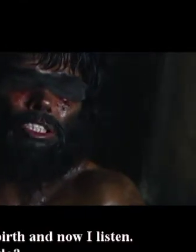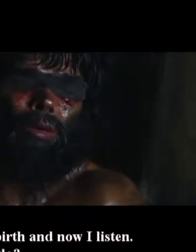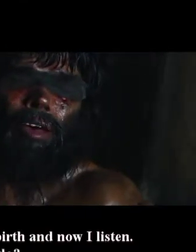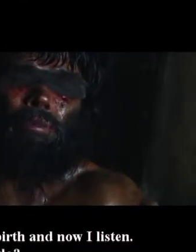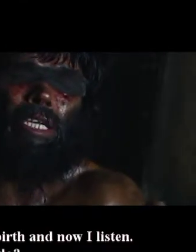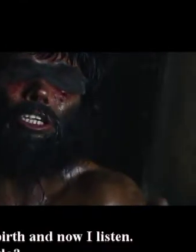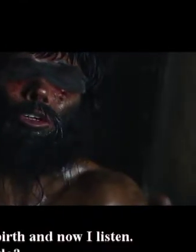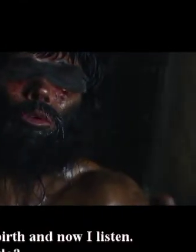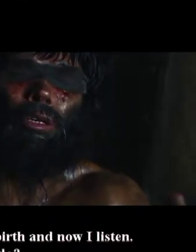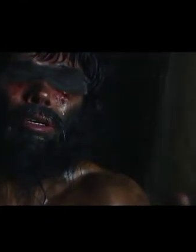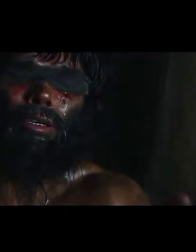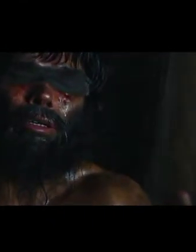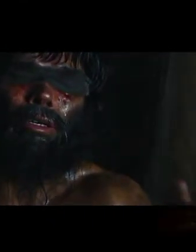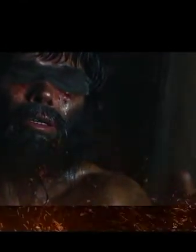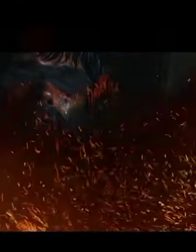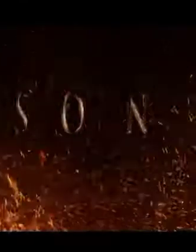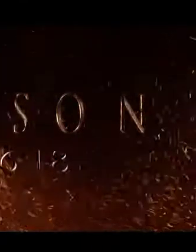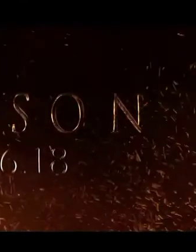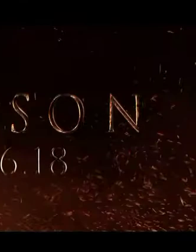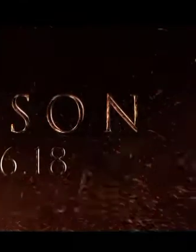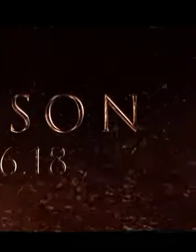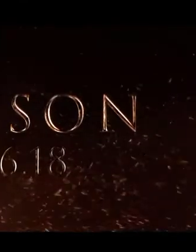What would you have me do?